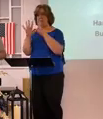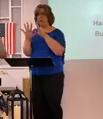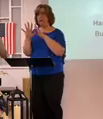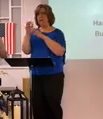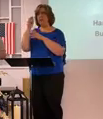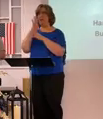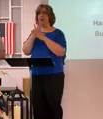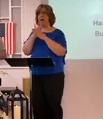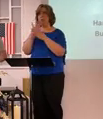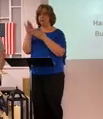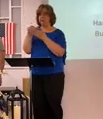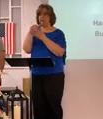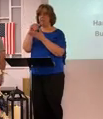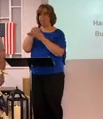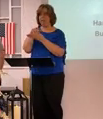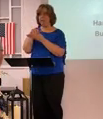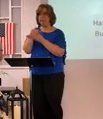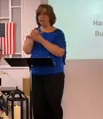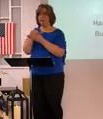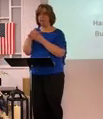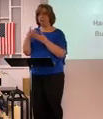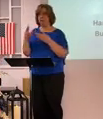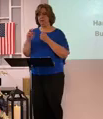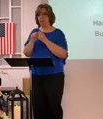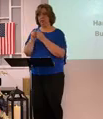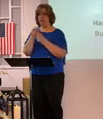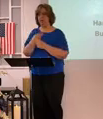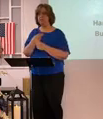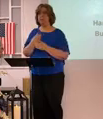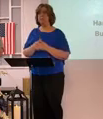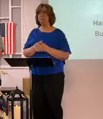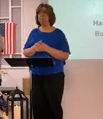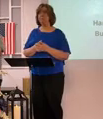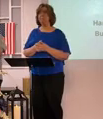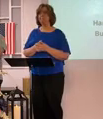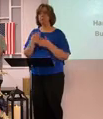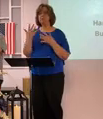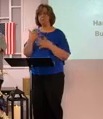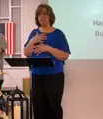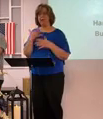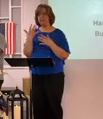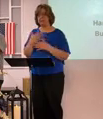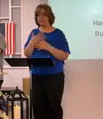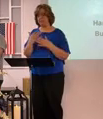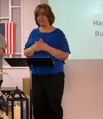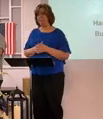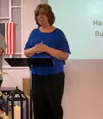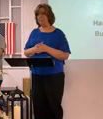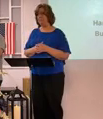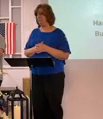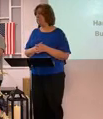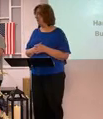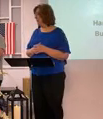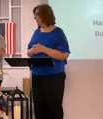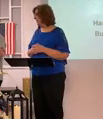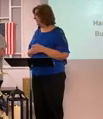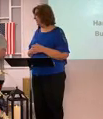just there and around. It was amazing. And that's about all I have to